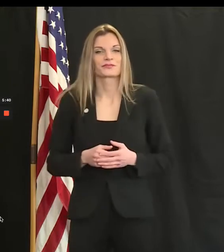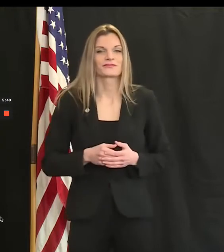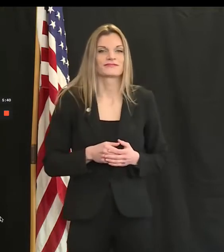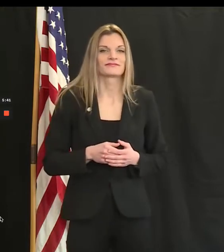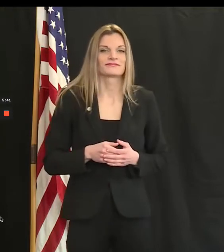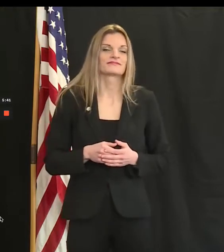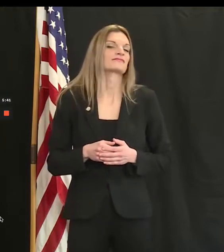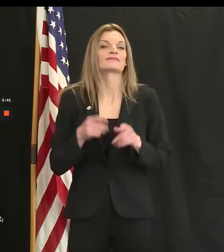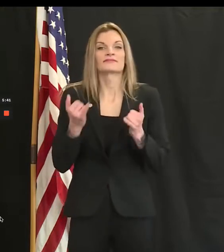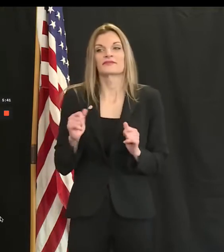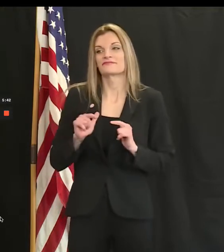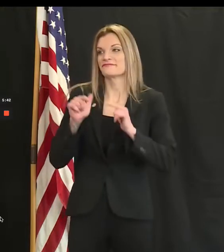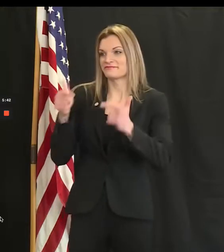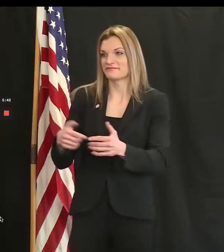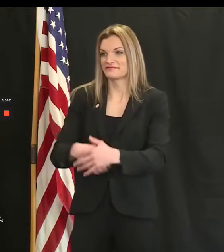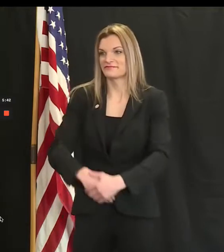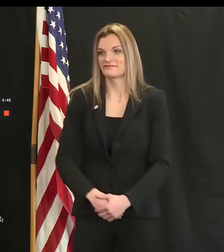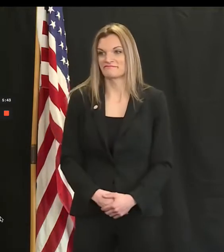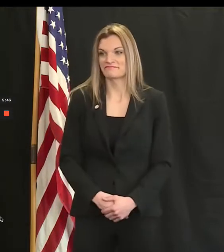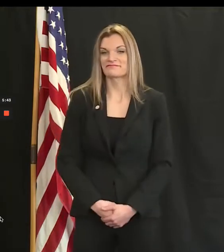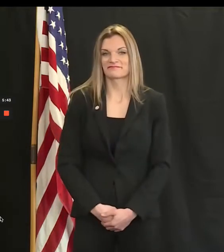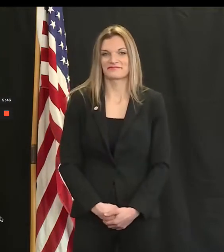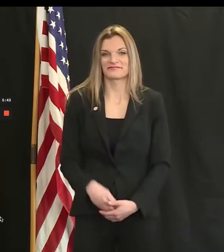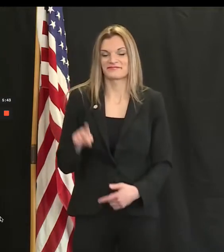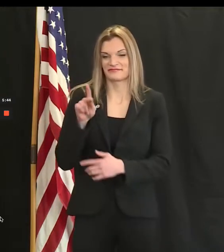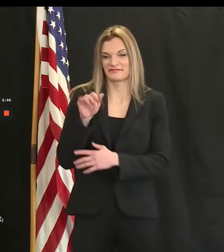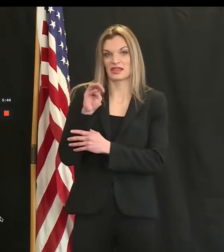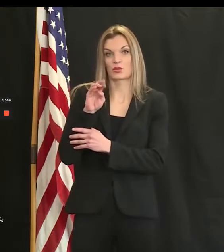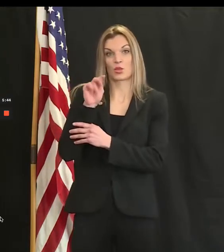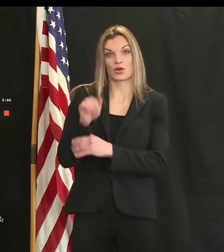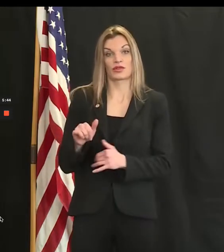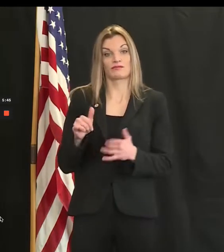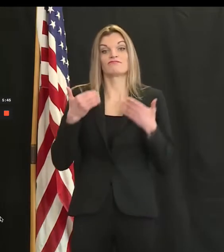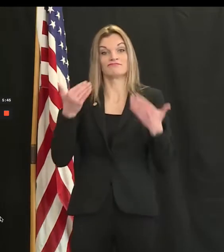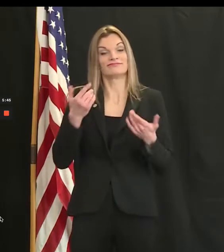with that, I will now turn this over to Kim Worthy to begin their announcement.